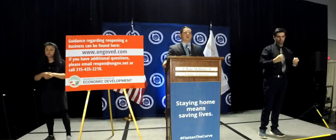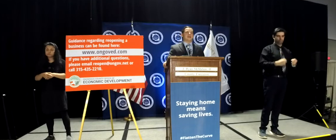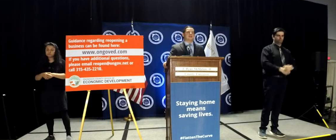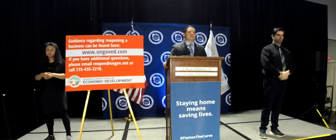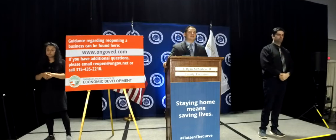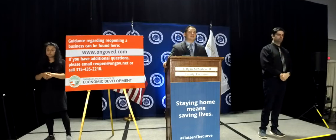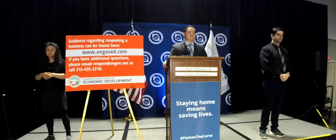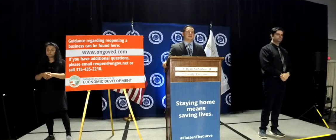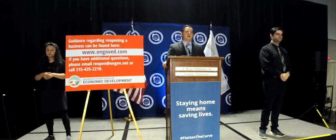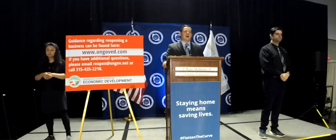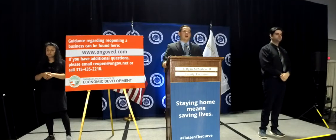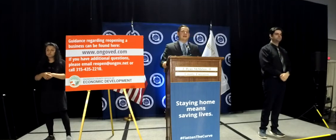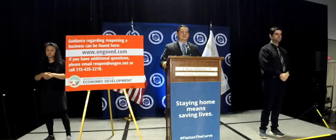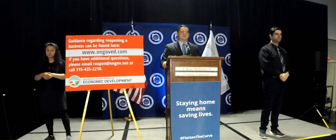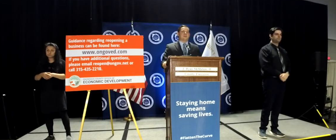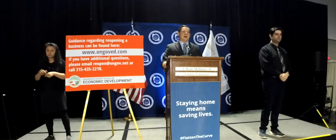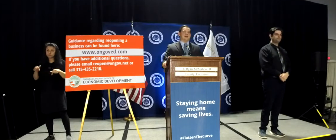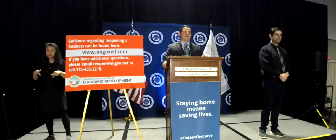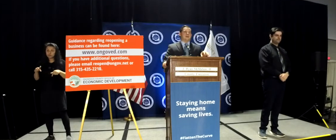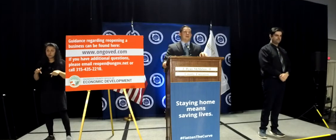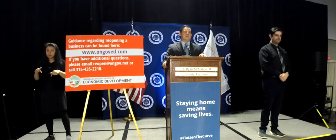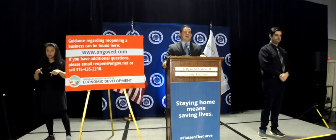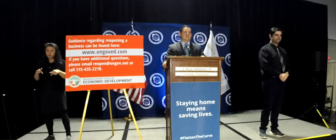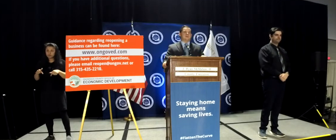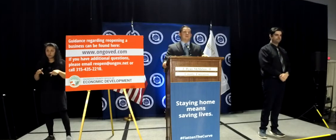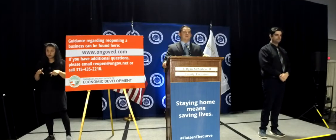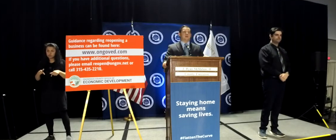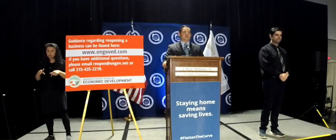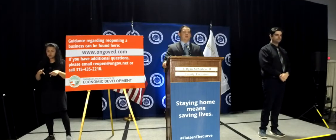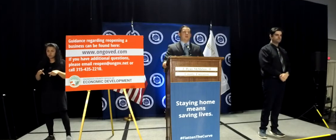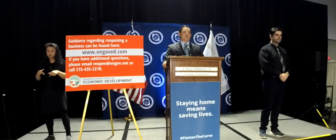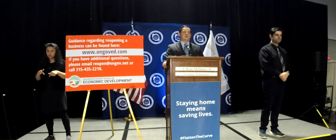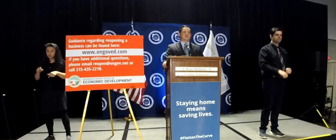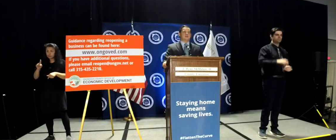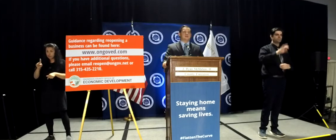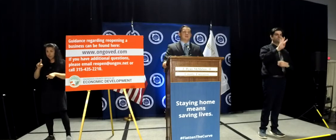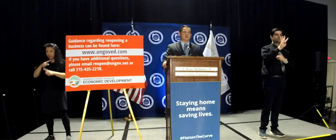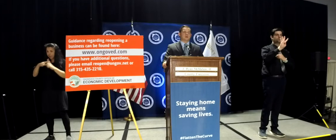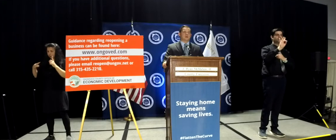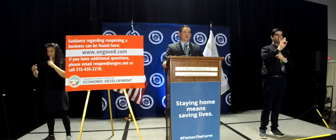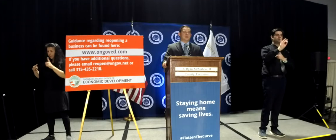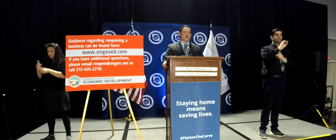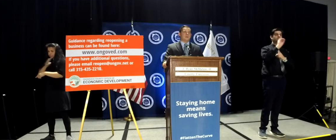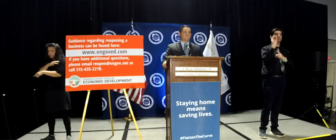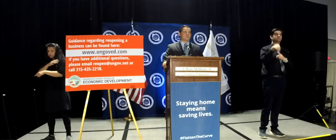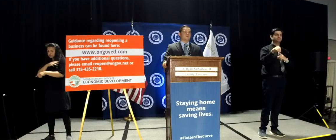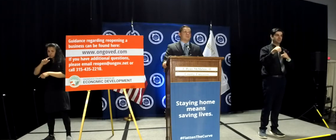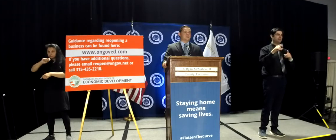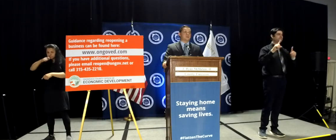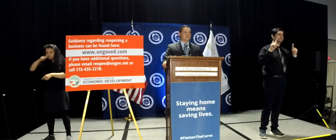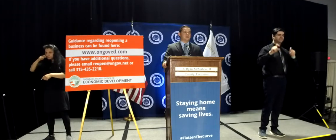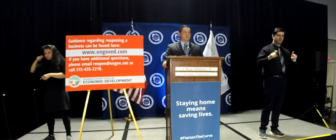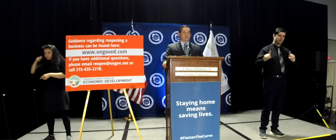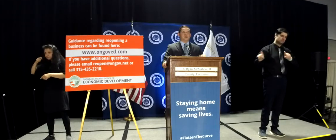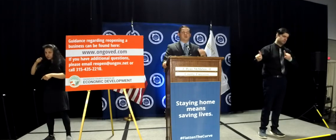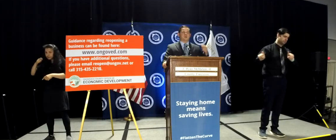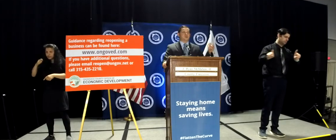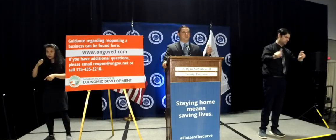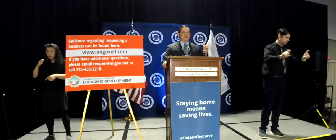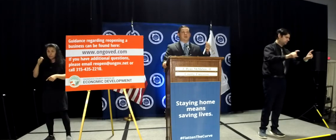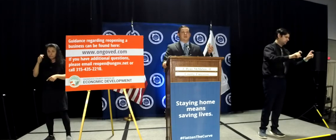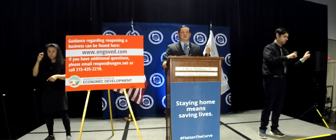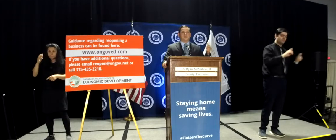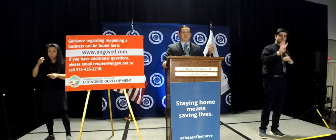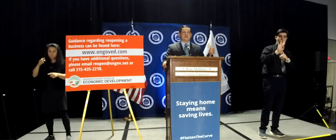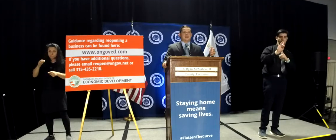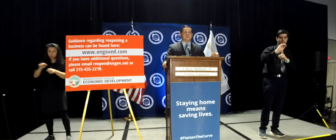48% of our cases are asymptomatic. Many of these have been employees in senior facilities, but they're also people